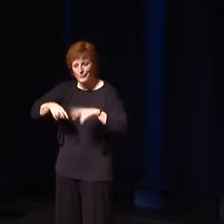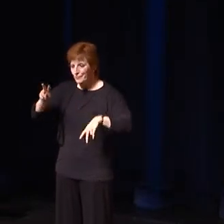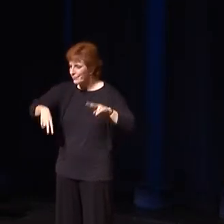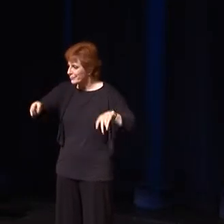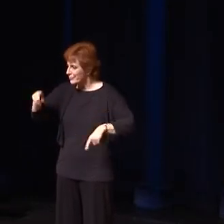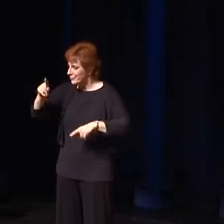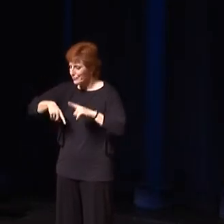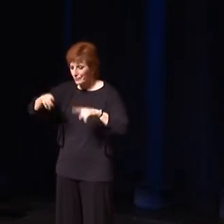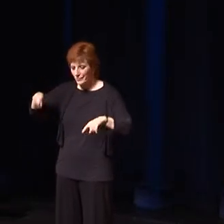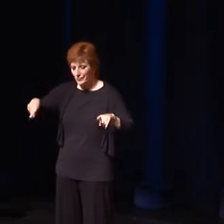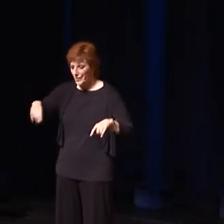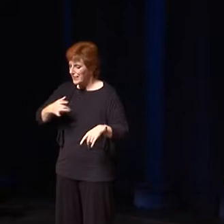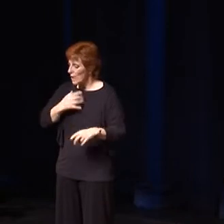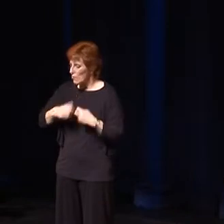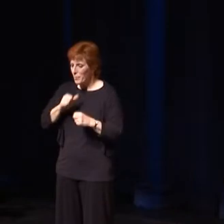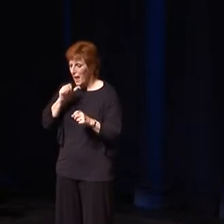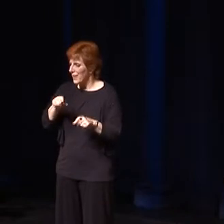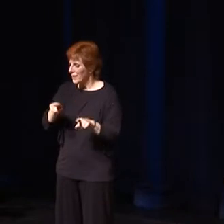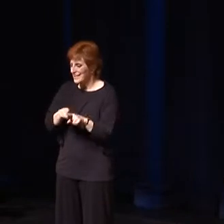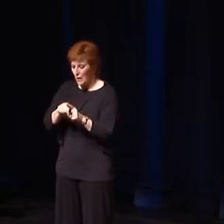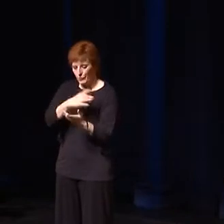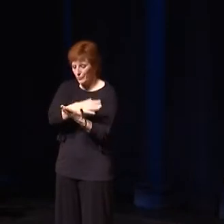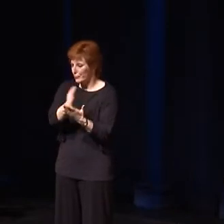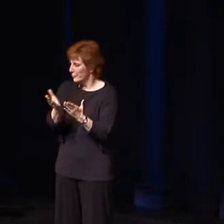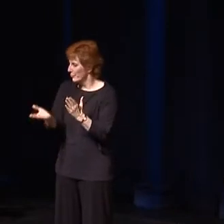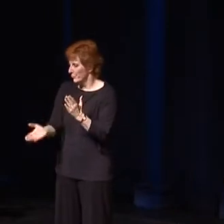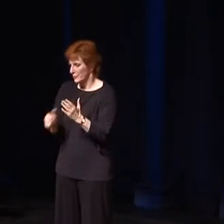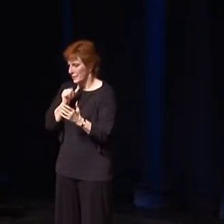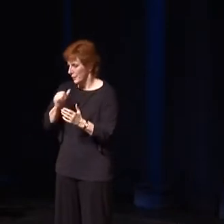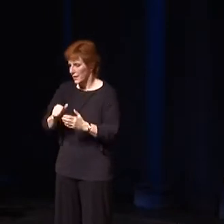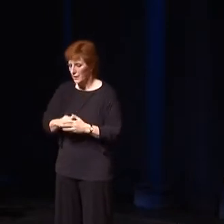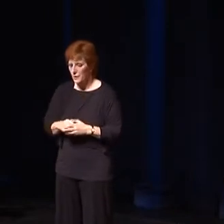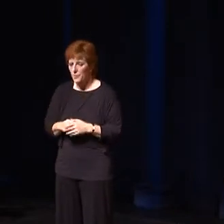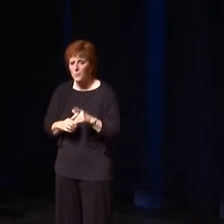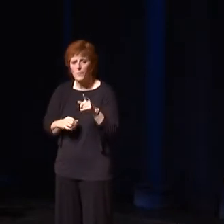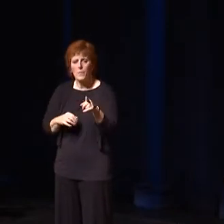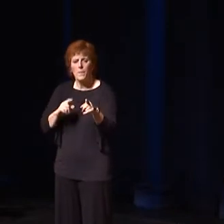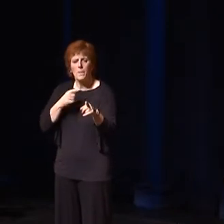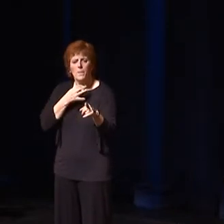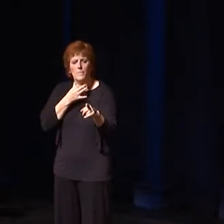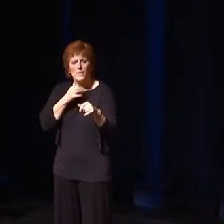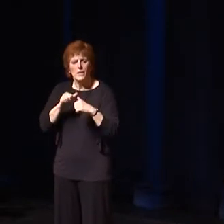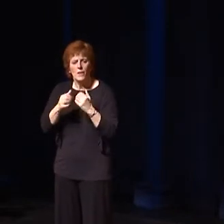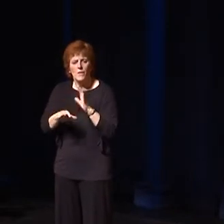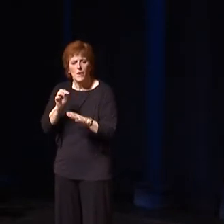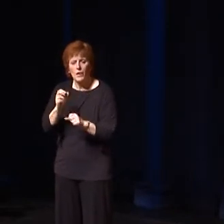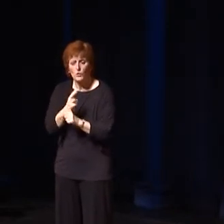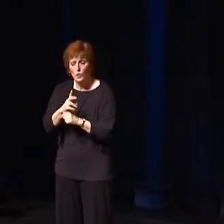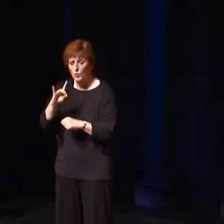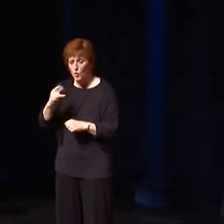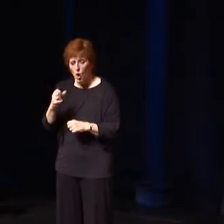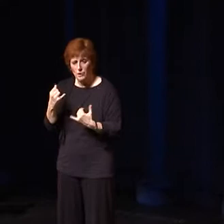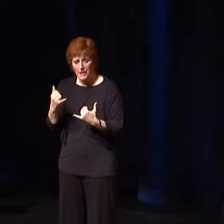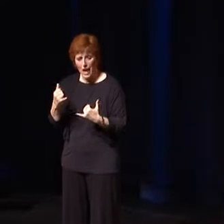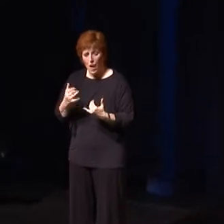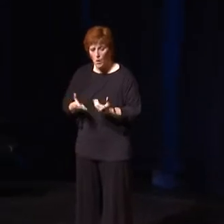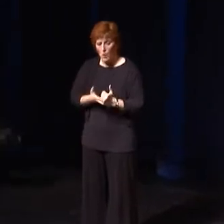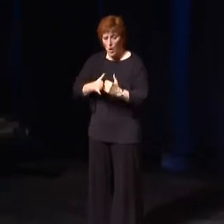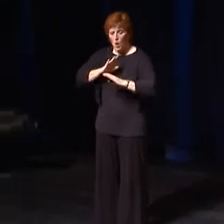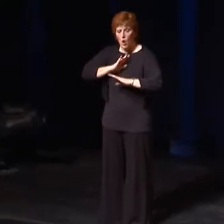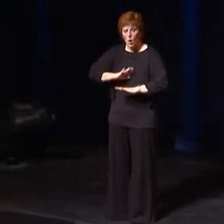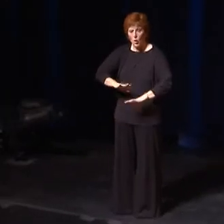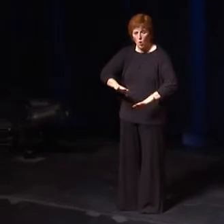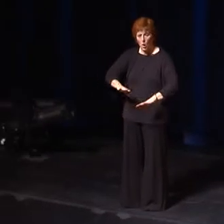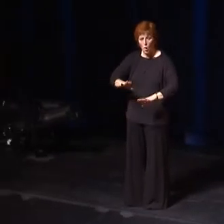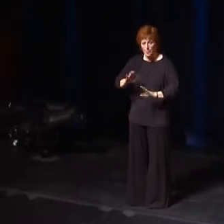sensory problems are not the same across all of them. How do you find that now they're using dogs to calm the kids